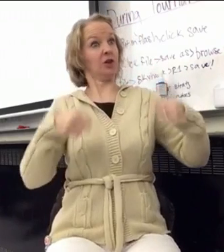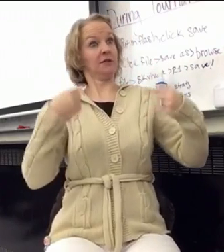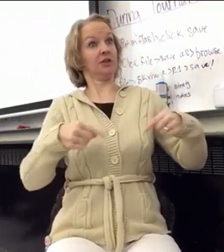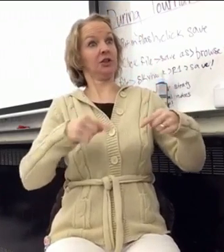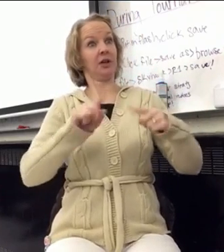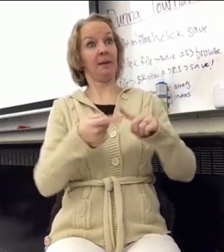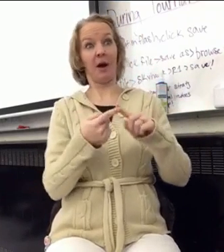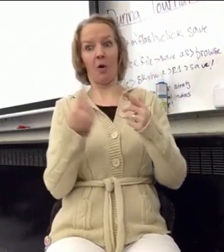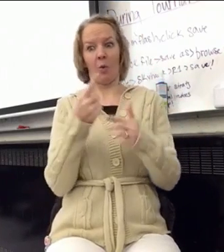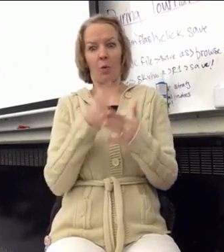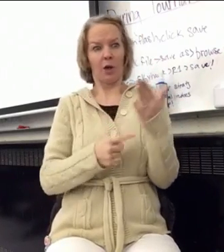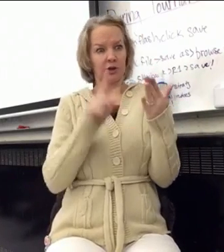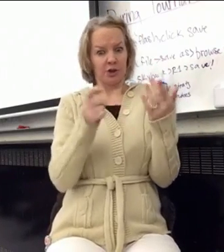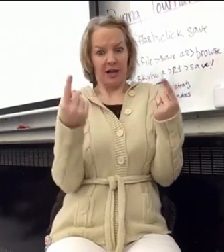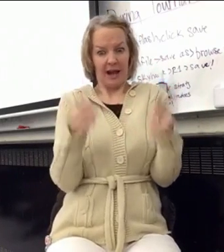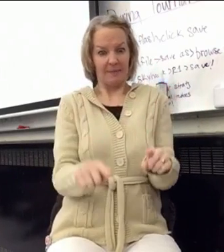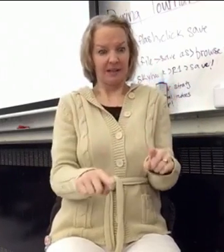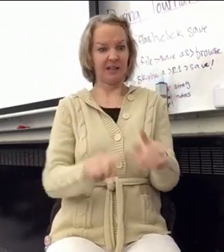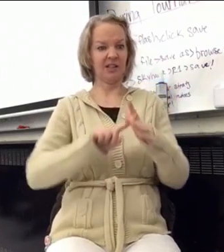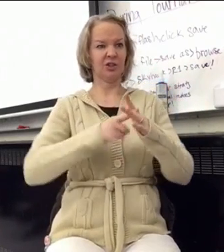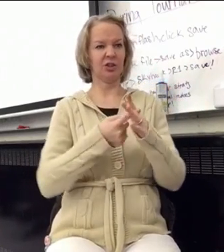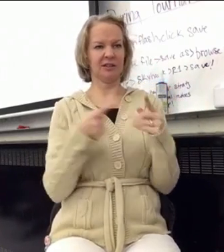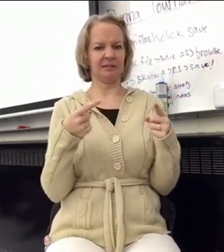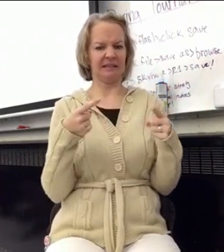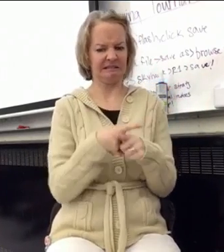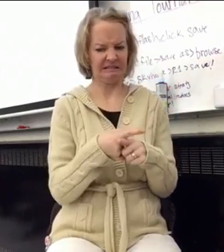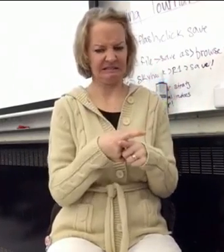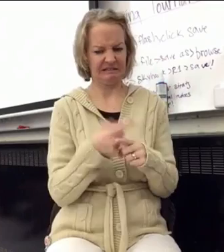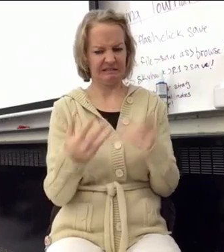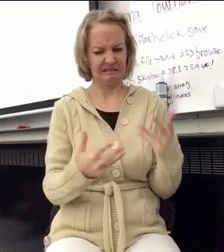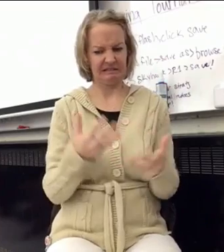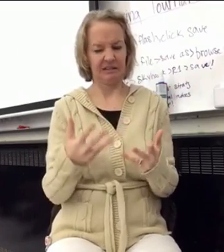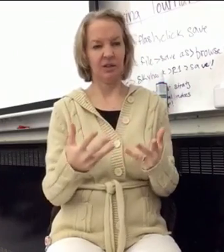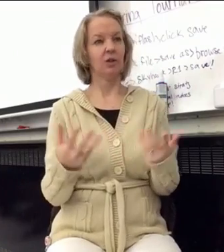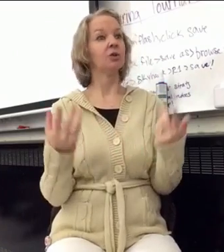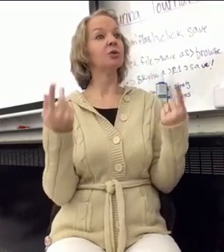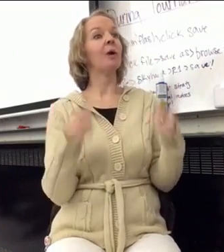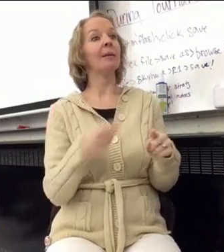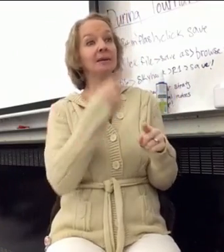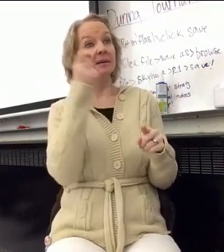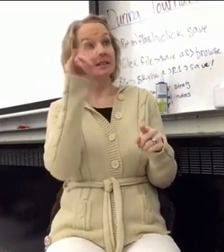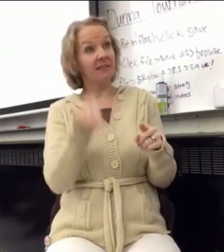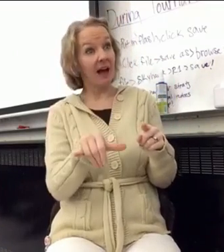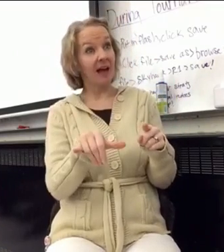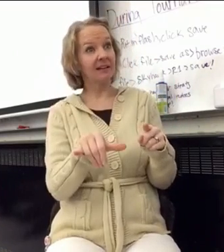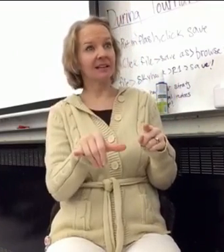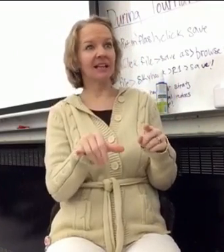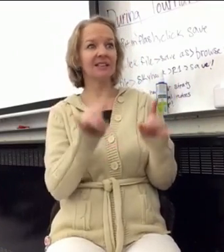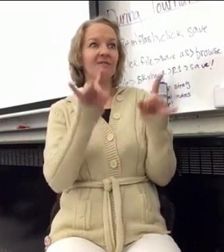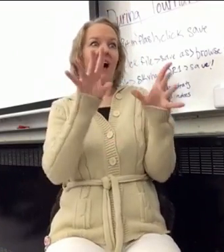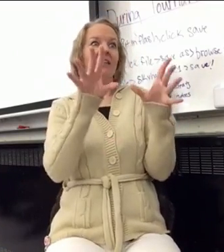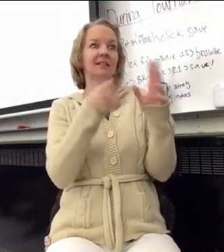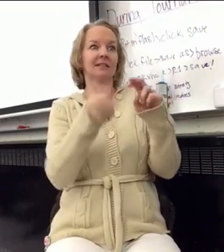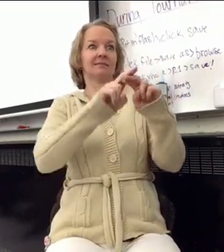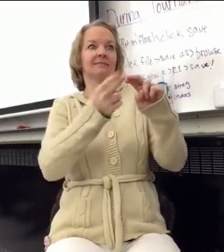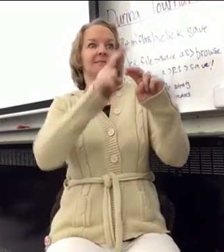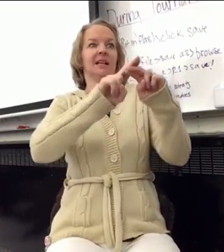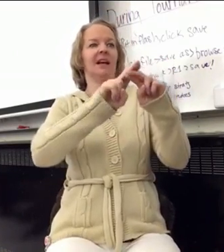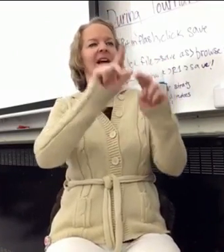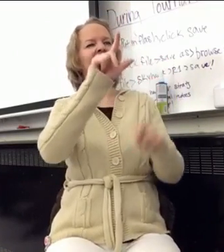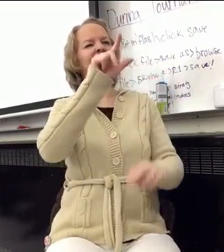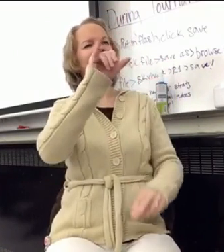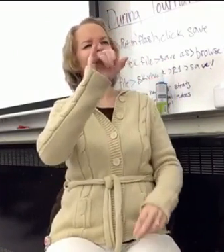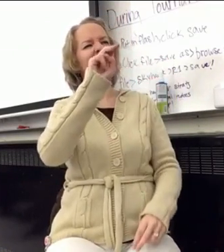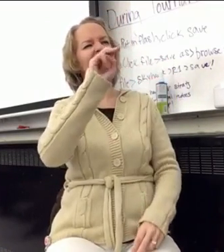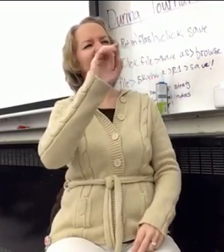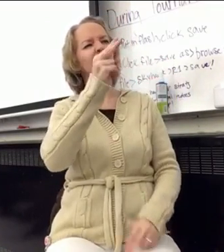should happen begins to become conflicted. Now, what occurs because of this is the rise of violence, in particular lynching. We